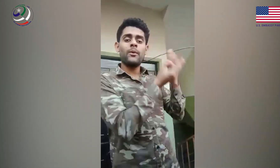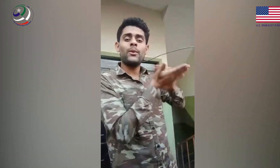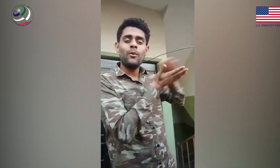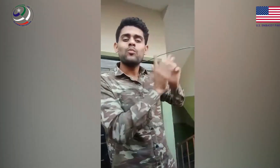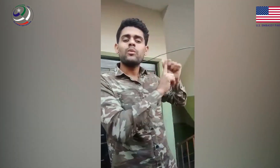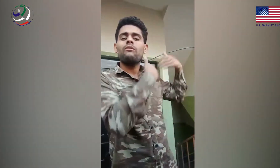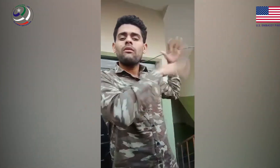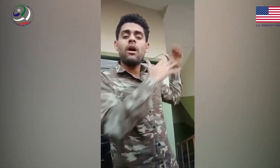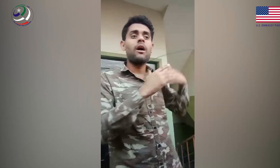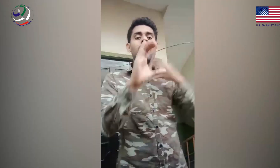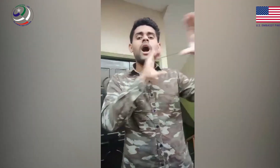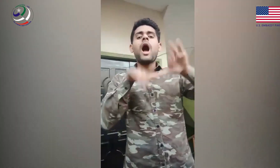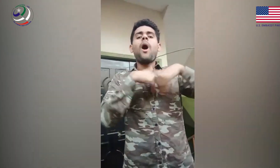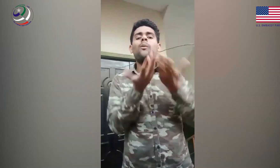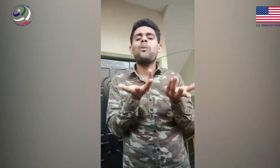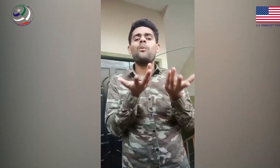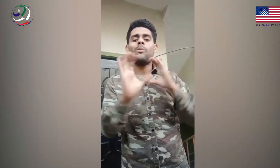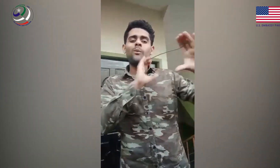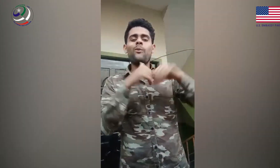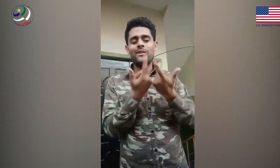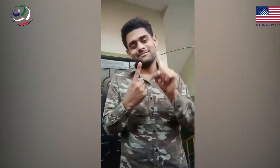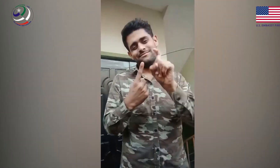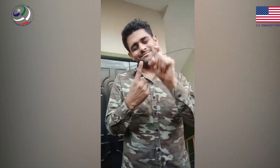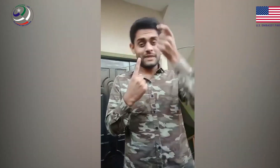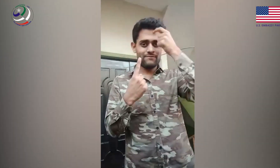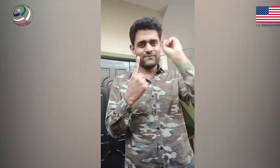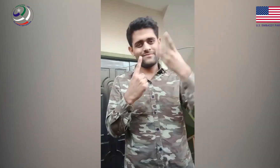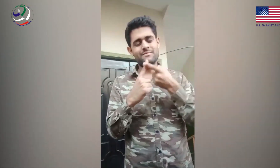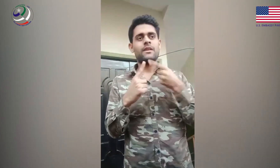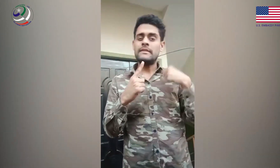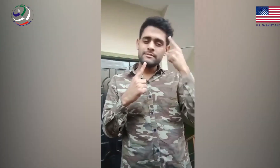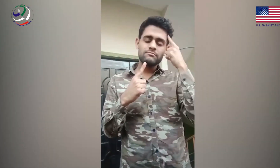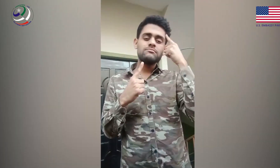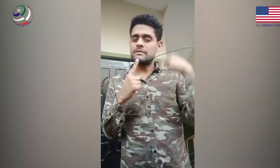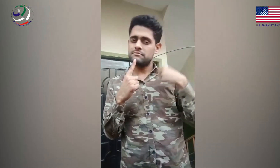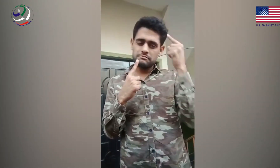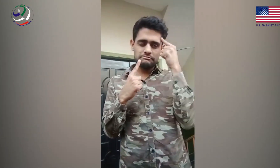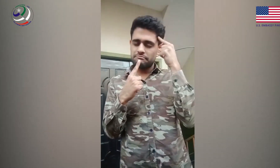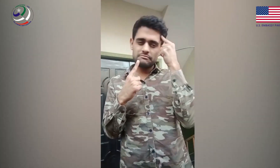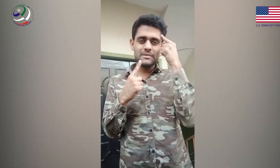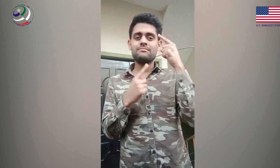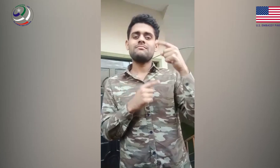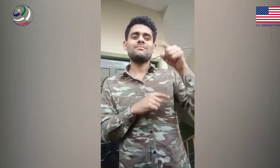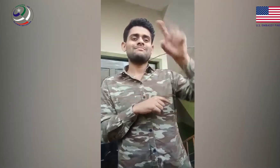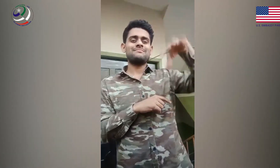someday there is no one available for me, then how will I survive? I keep thinking about this.